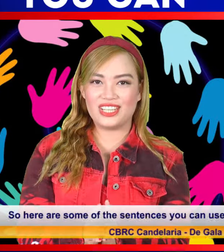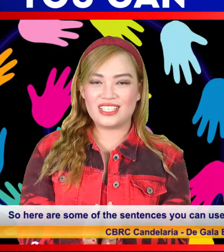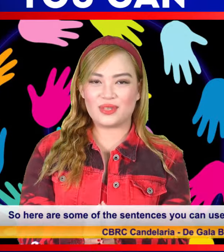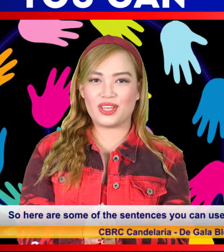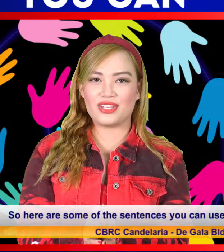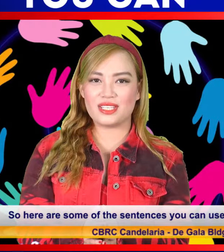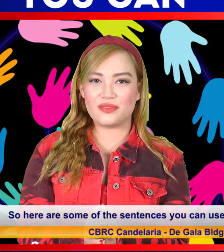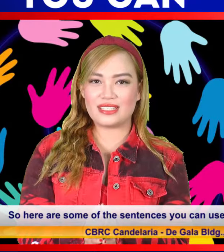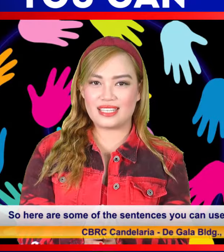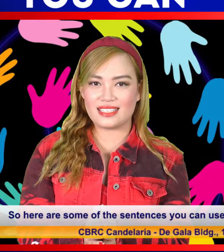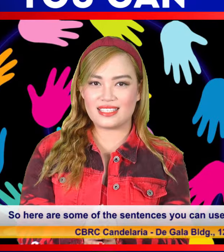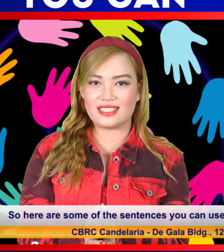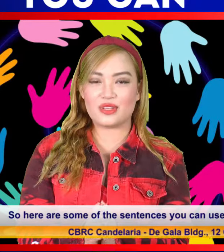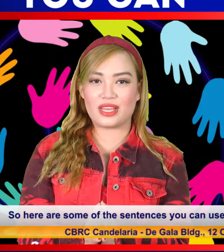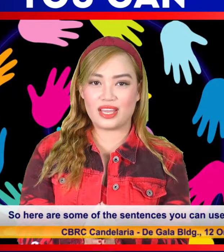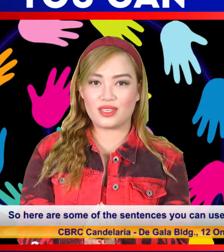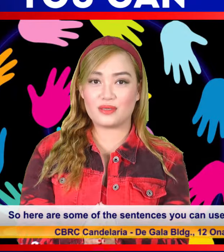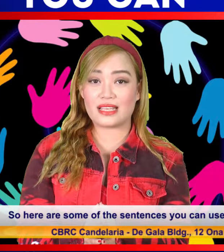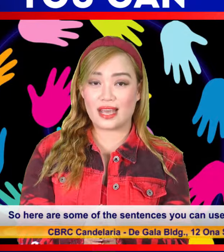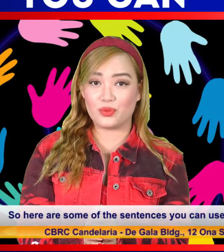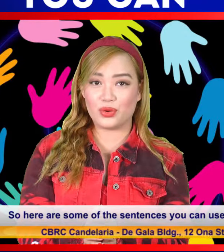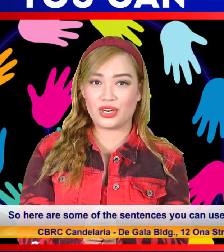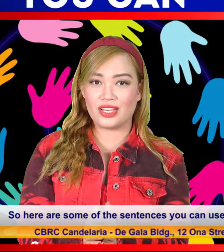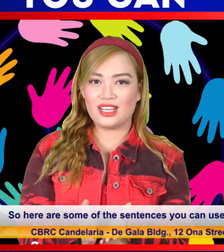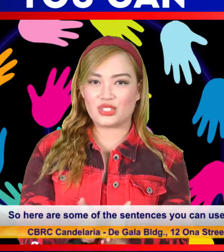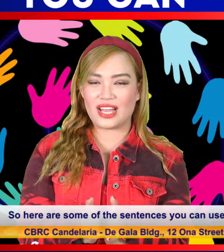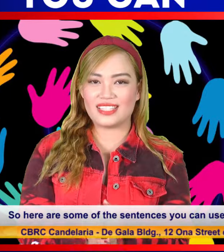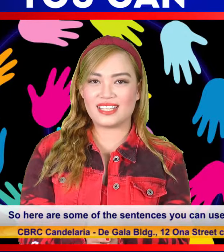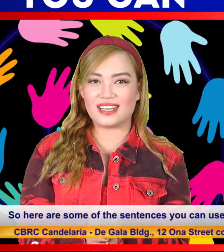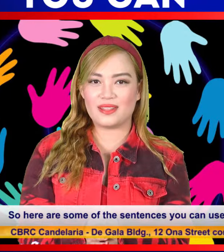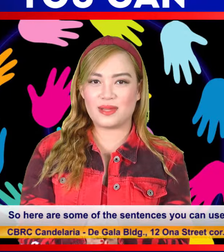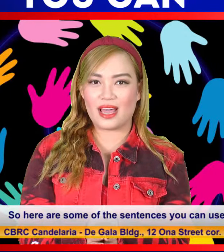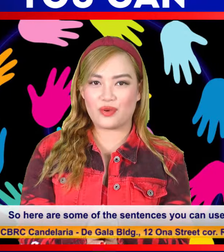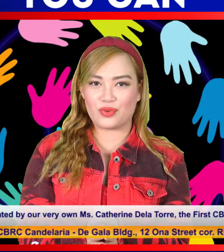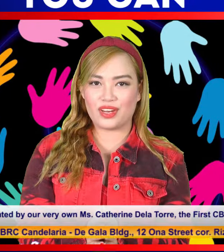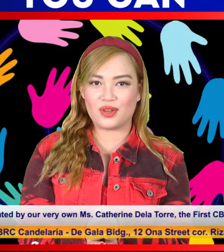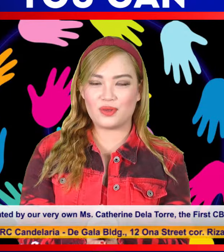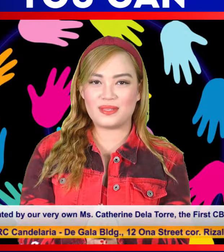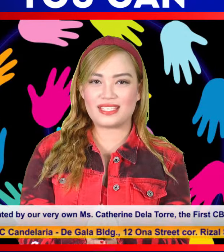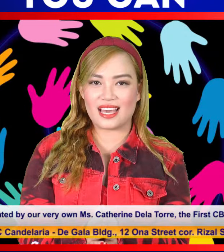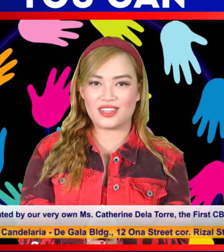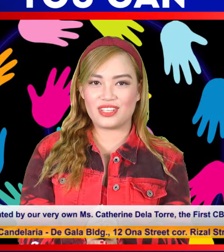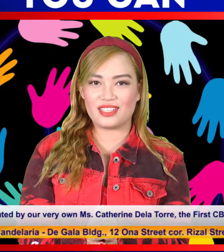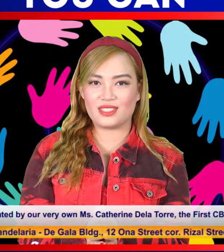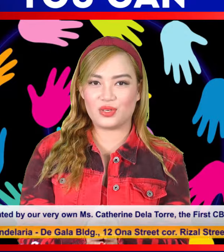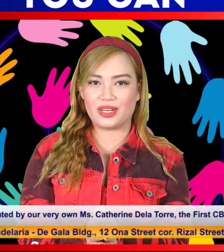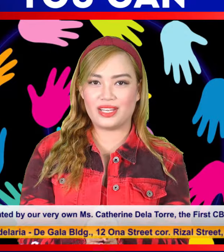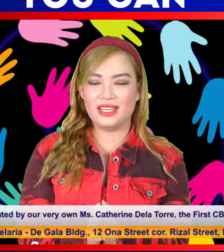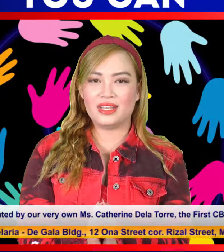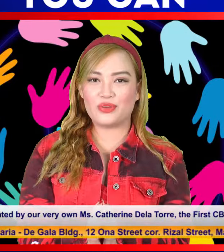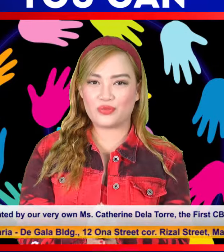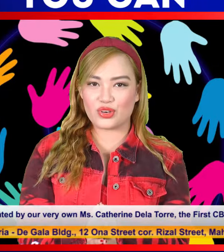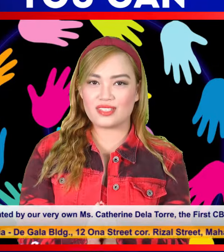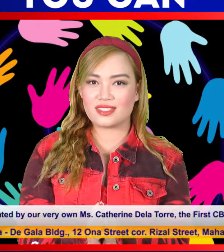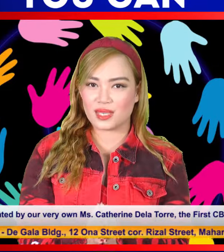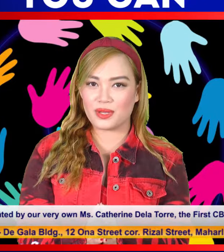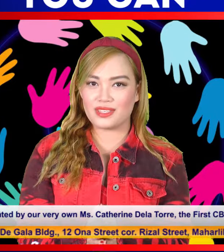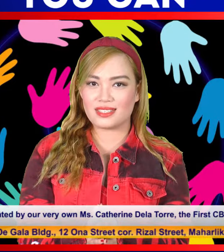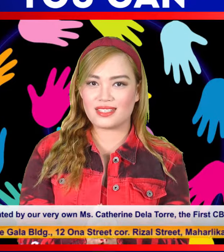So here are some of the sentences that you can use at work, translated by our very own Ms. Catherine De La Torre, the first CBRC